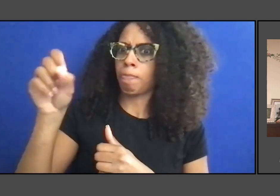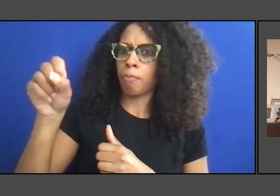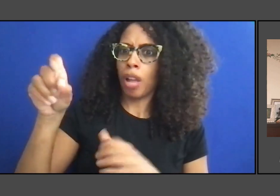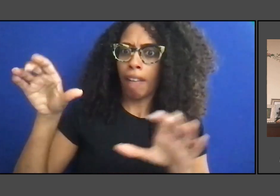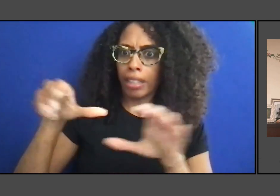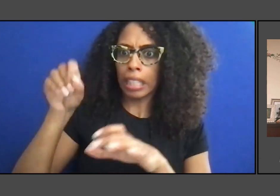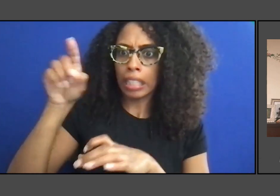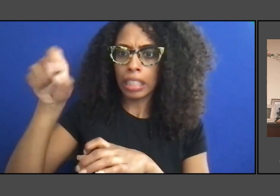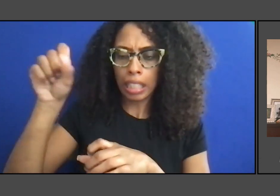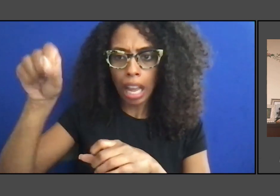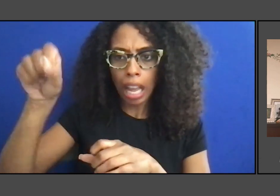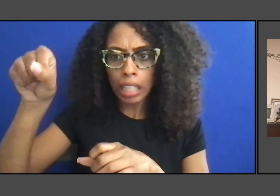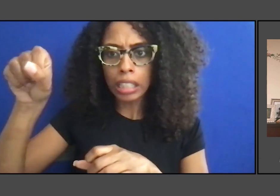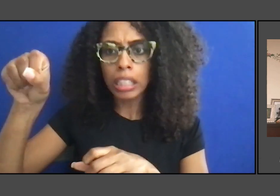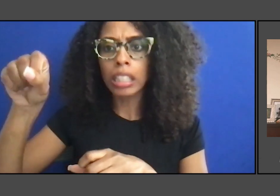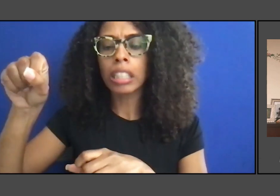But